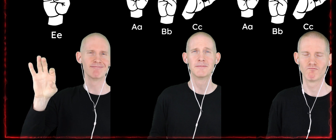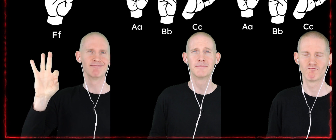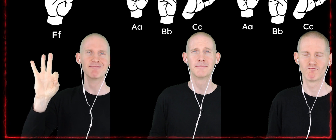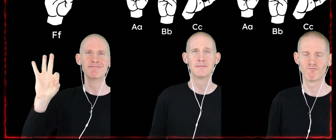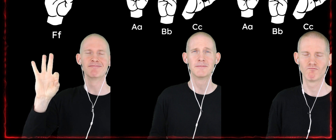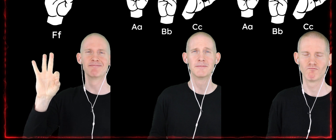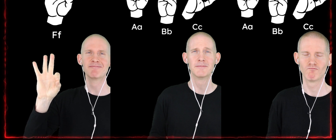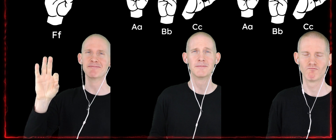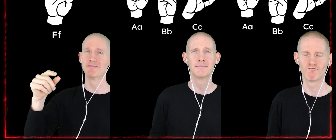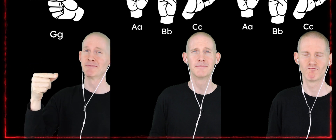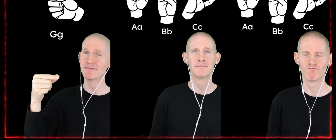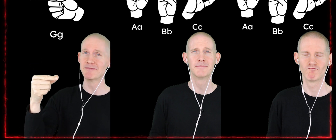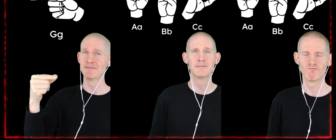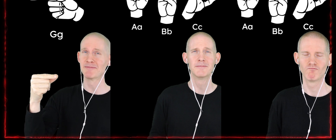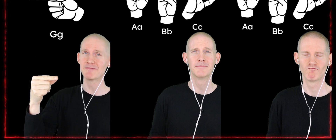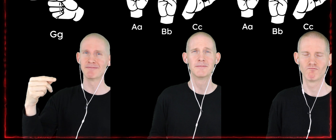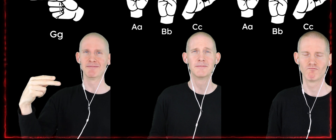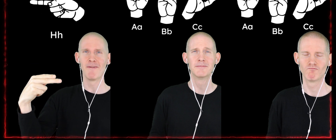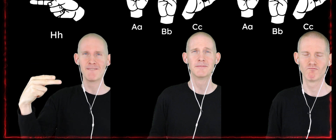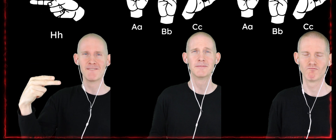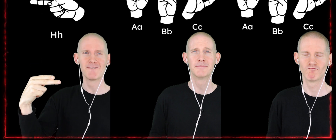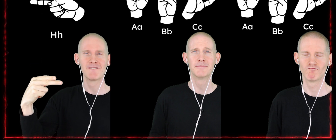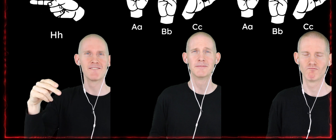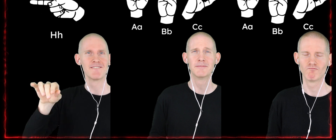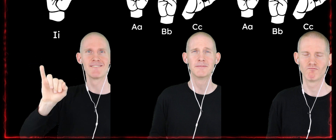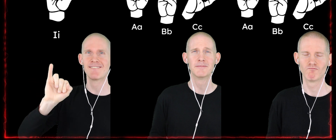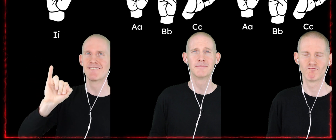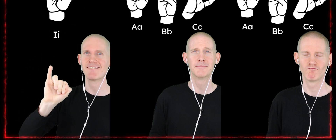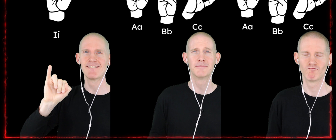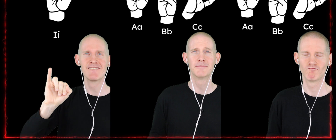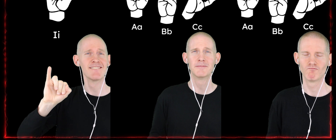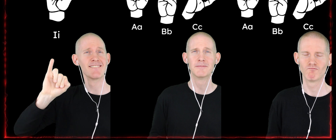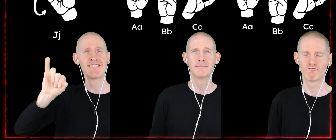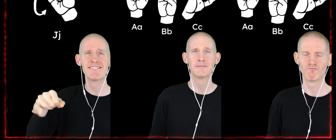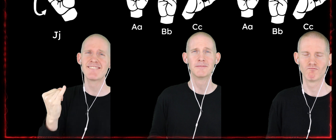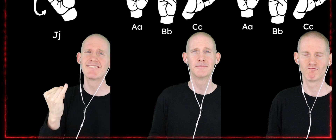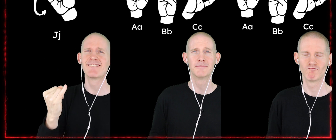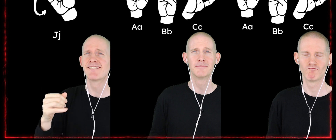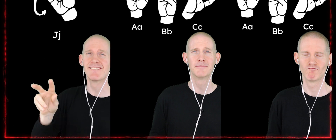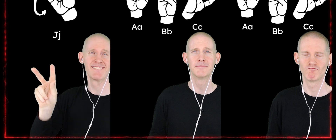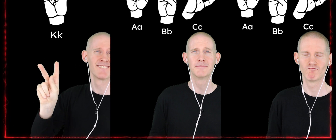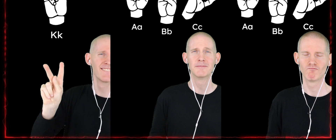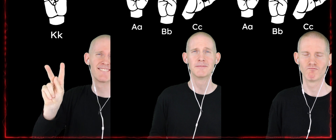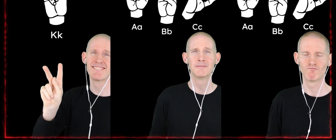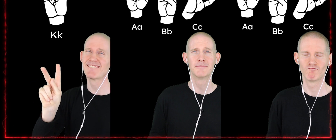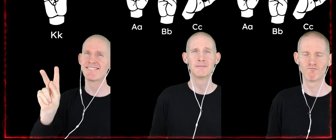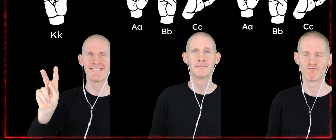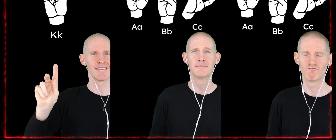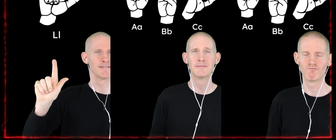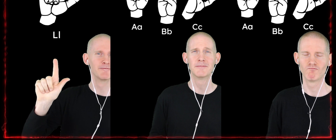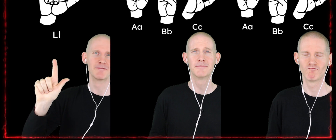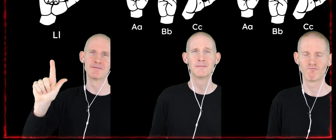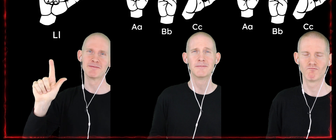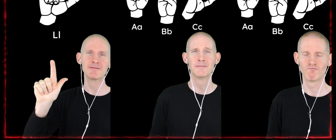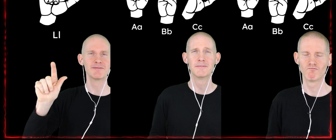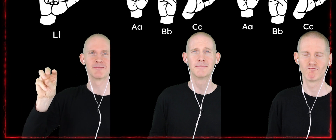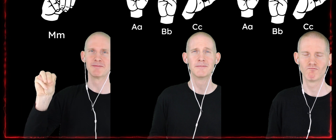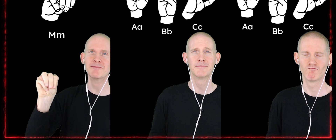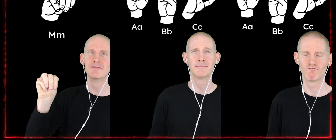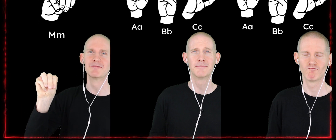How do you like your love? Oh, oh, oh, oh, more, more. How do you